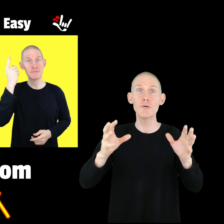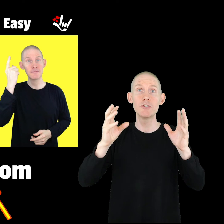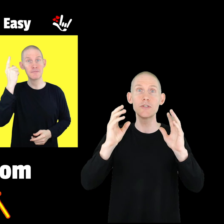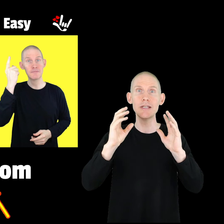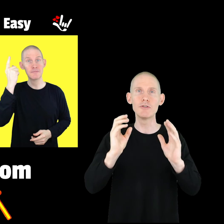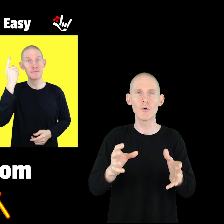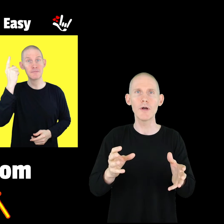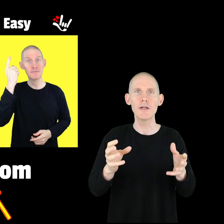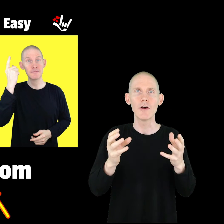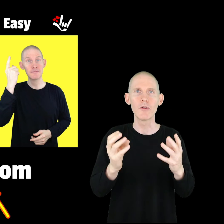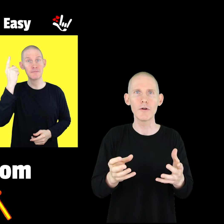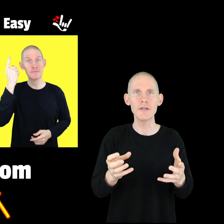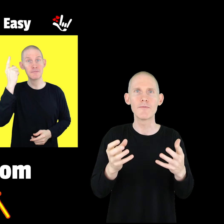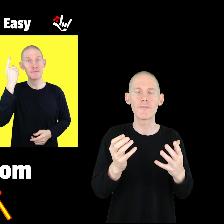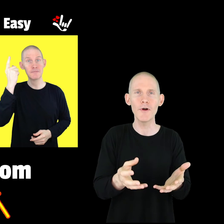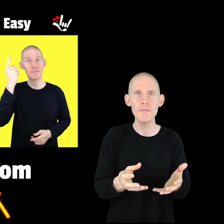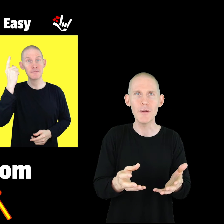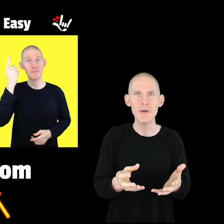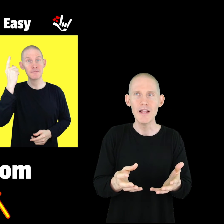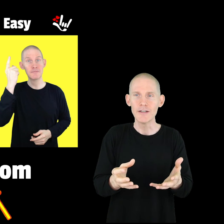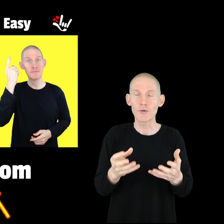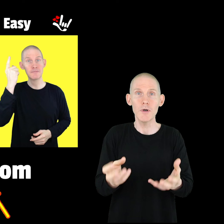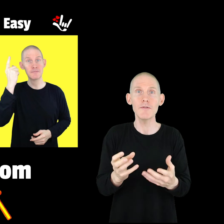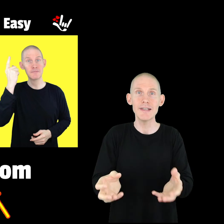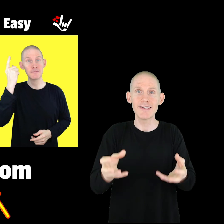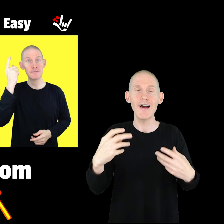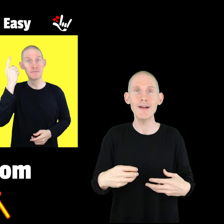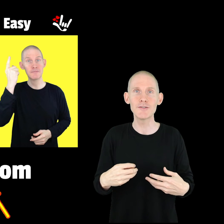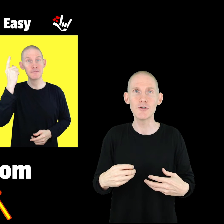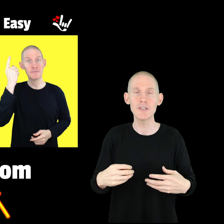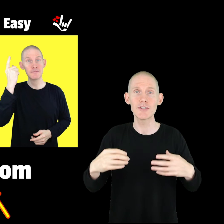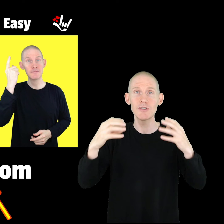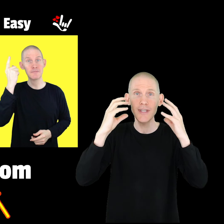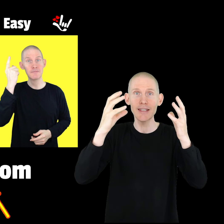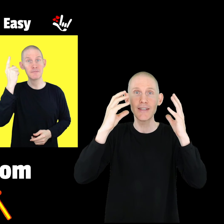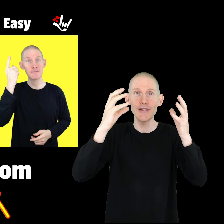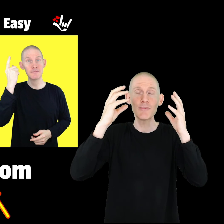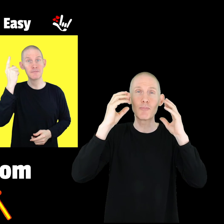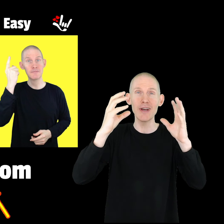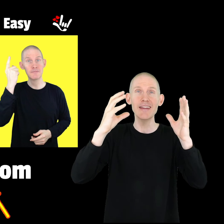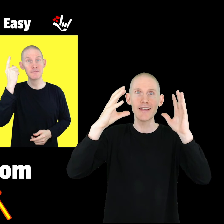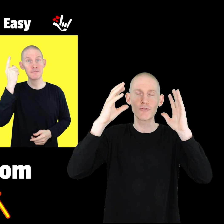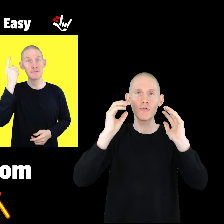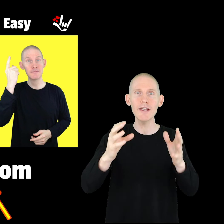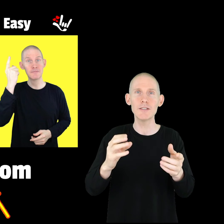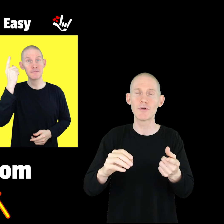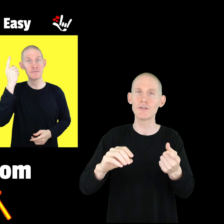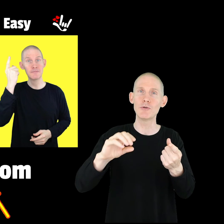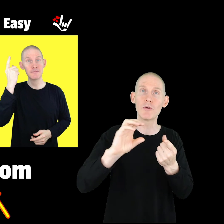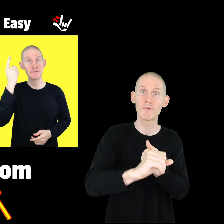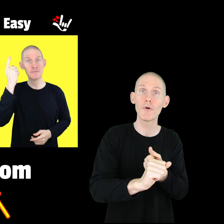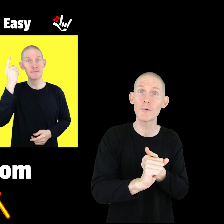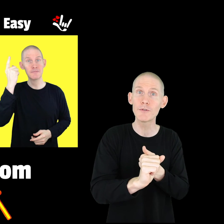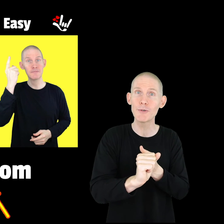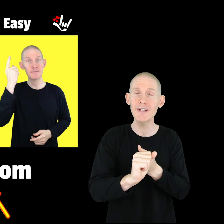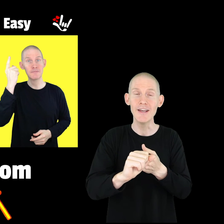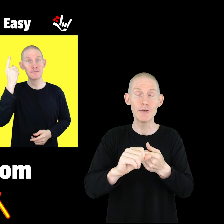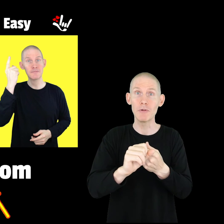just enjoyed learning from them. So whatever they taught you, it sticks in your brain like crazy because you look forward to it, you like